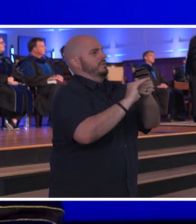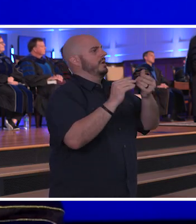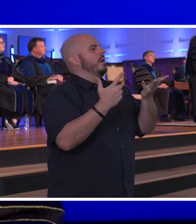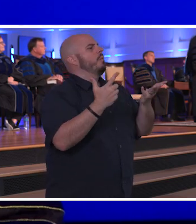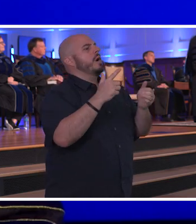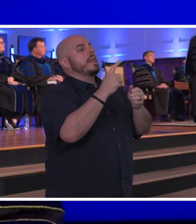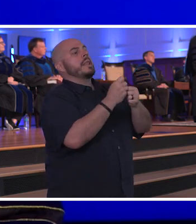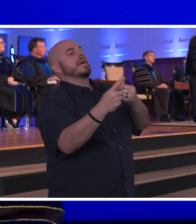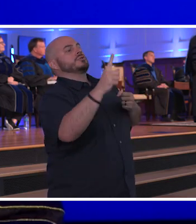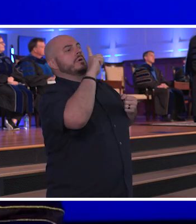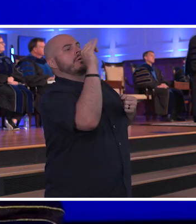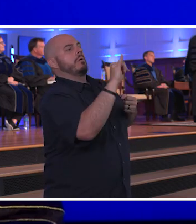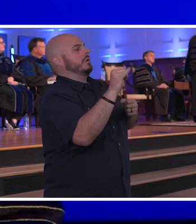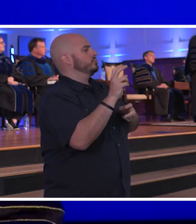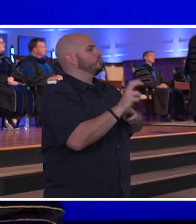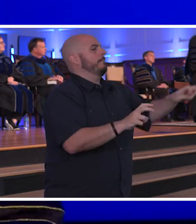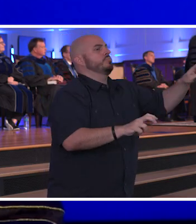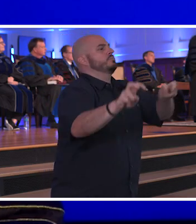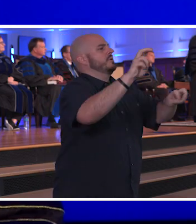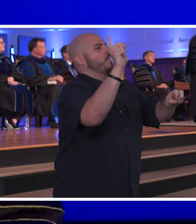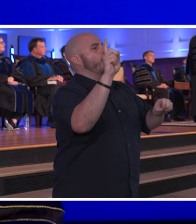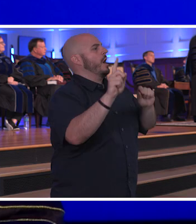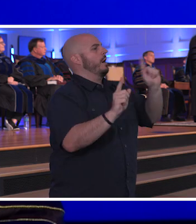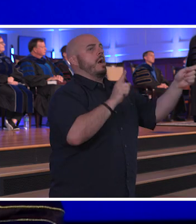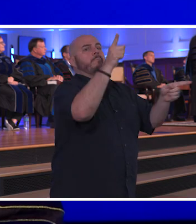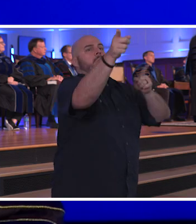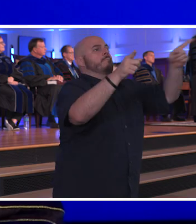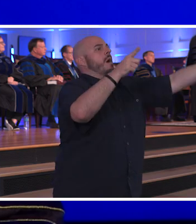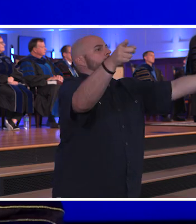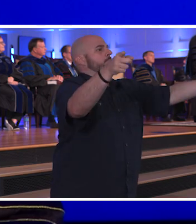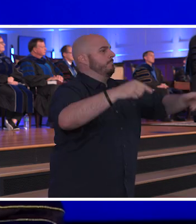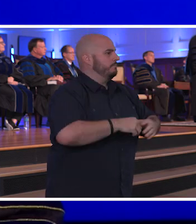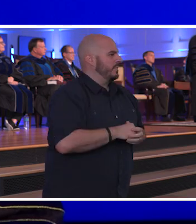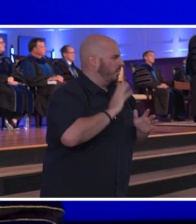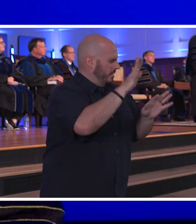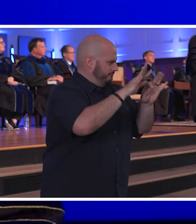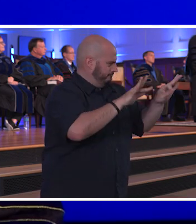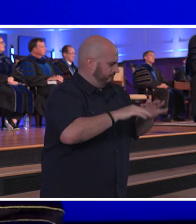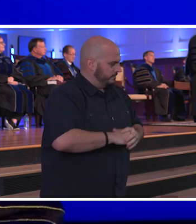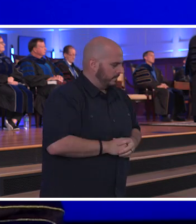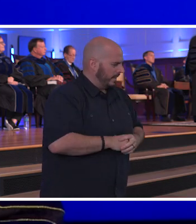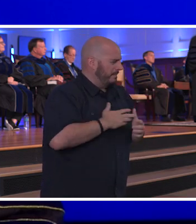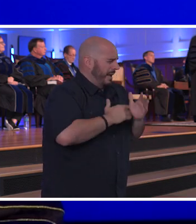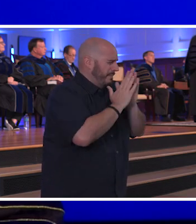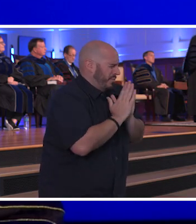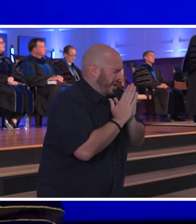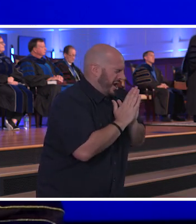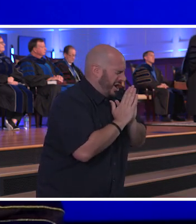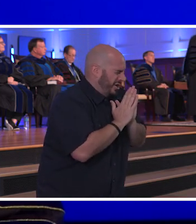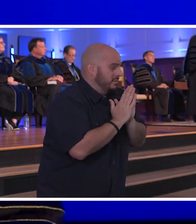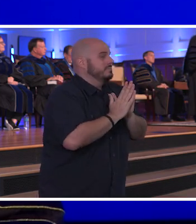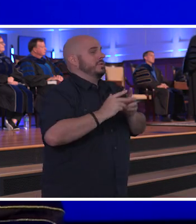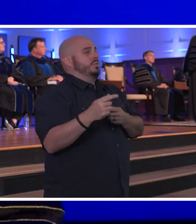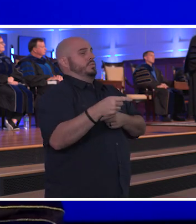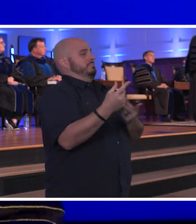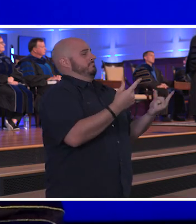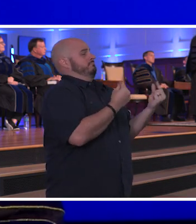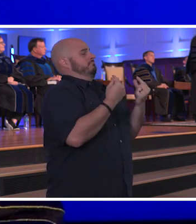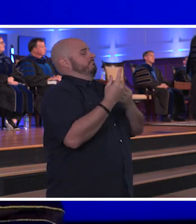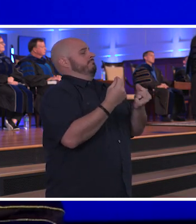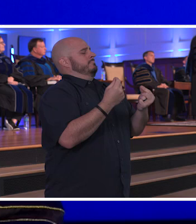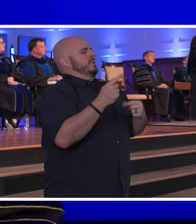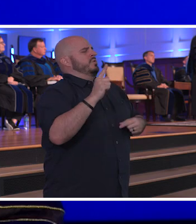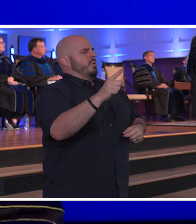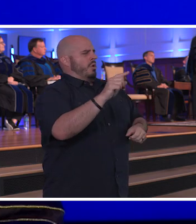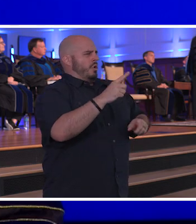and where those locations are. And it is my prayer that you will make it your effort and your goal to be